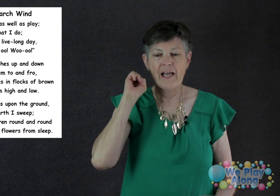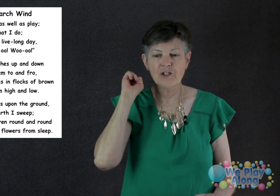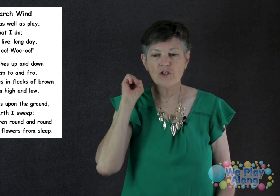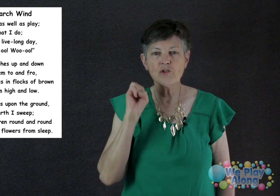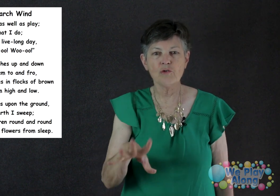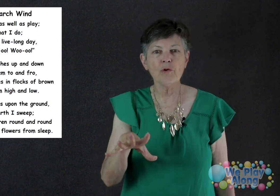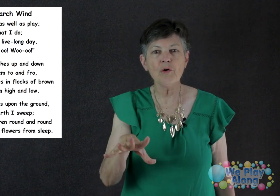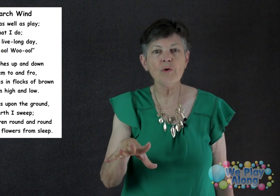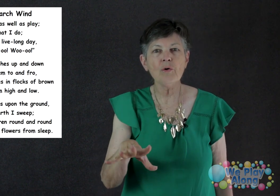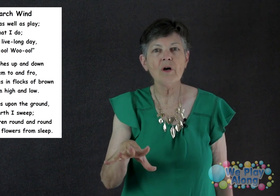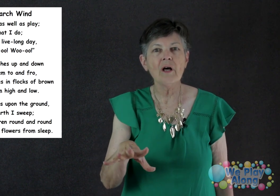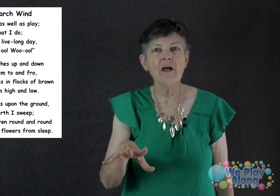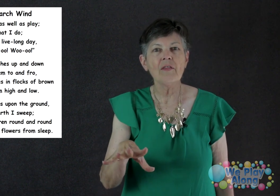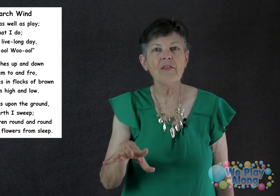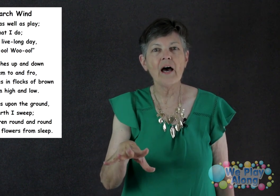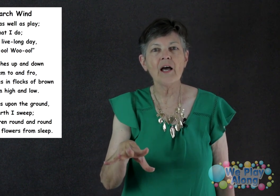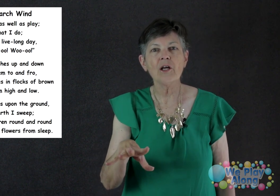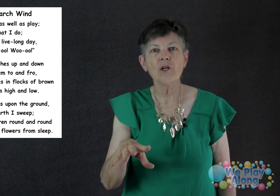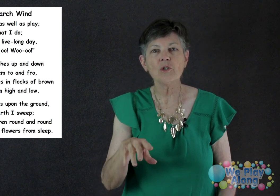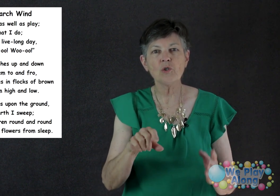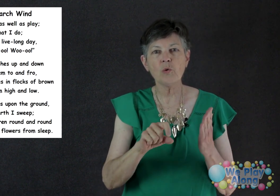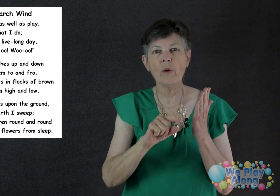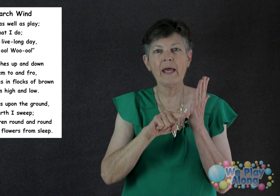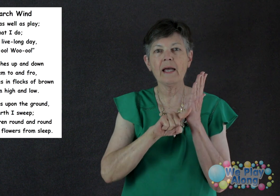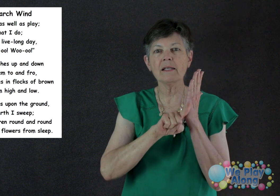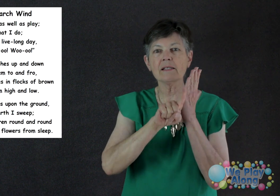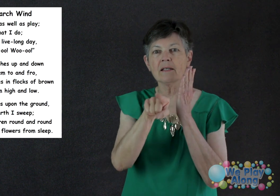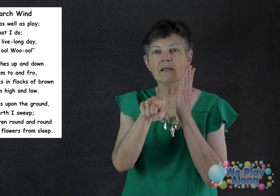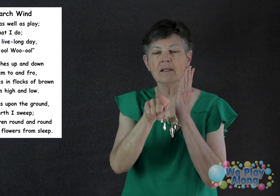I strew the twigs